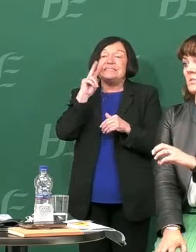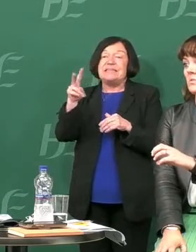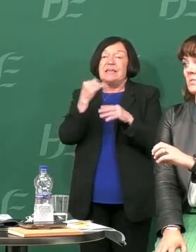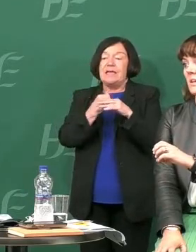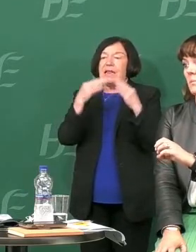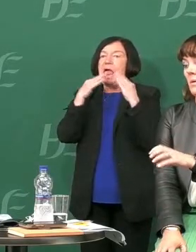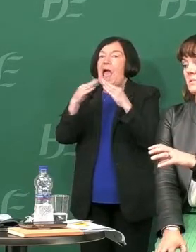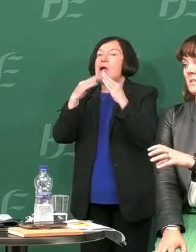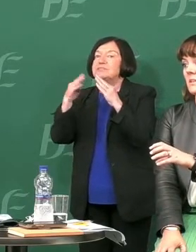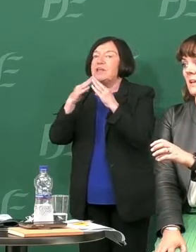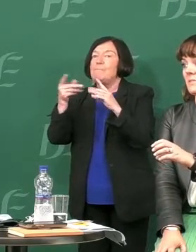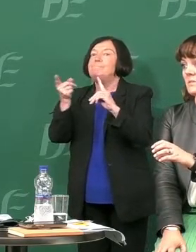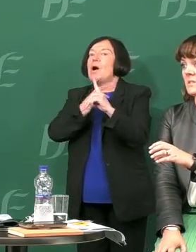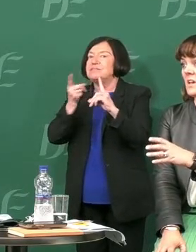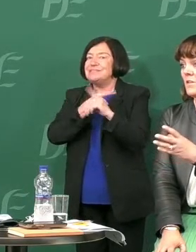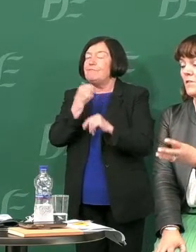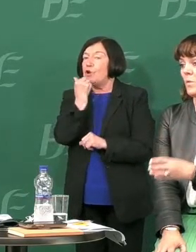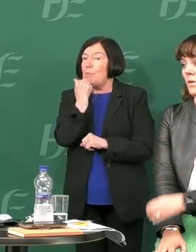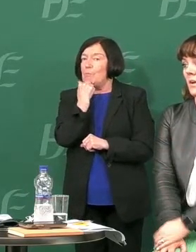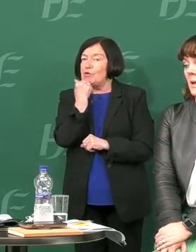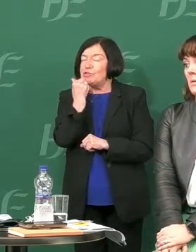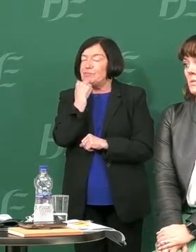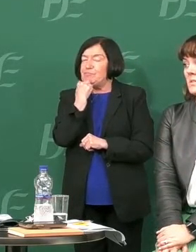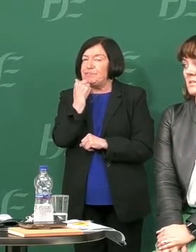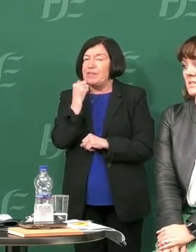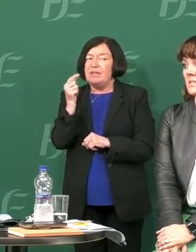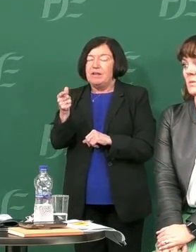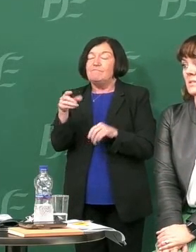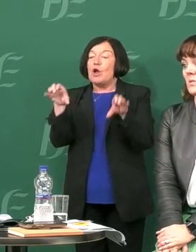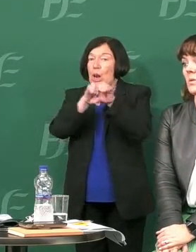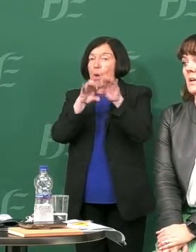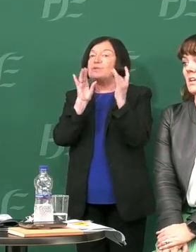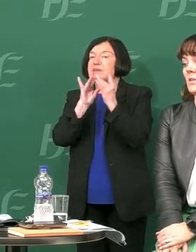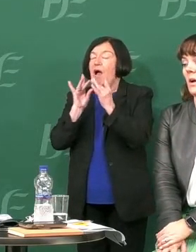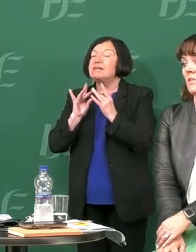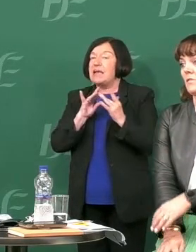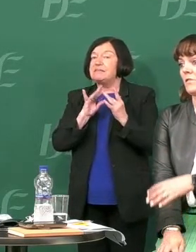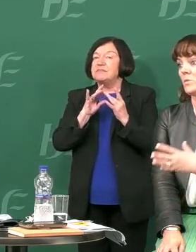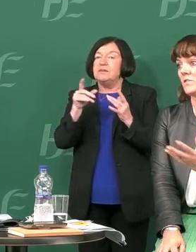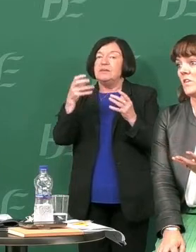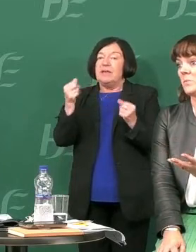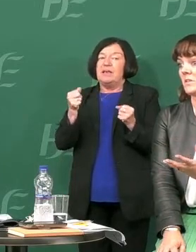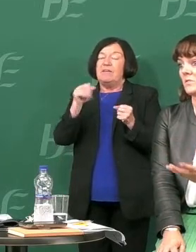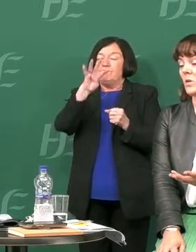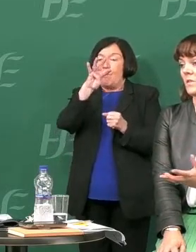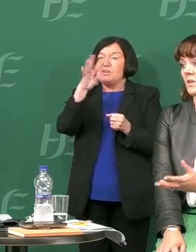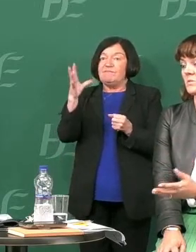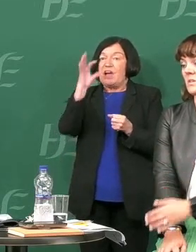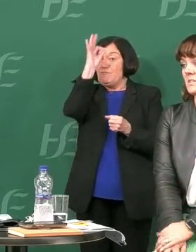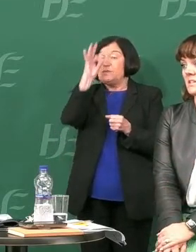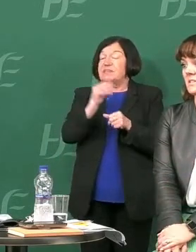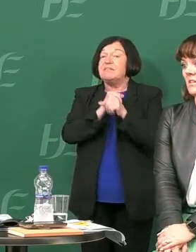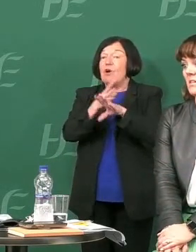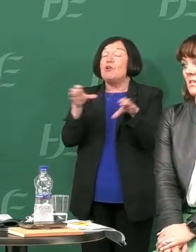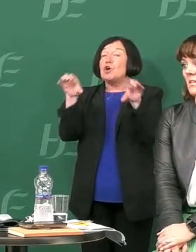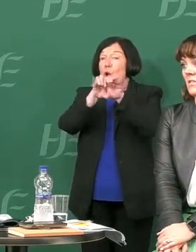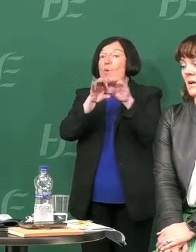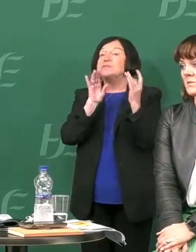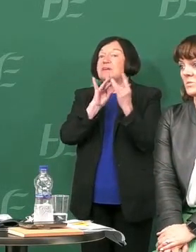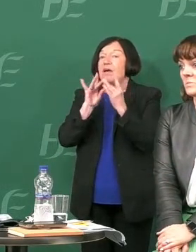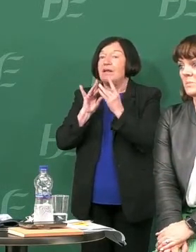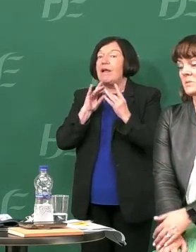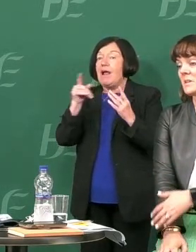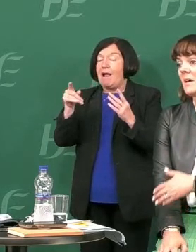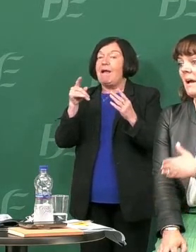in the household positivity levels for close contacts as well. So you have 45% of all of our close contacts